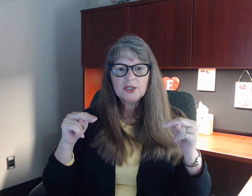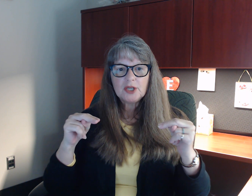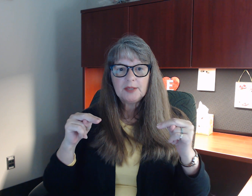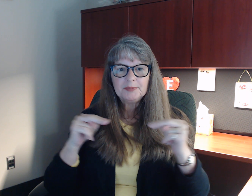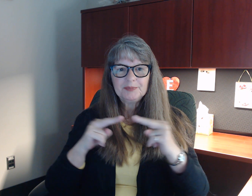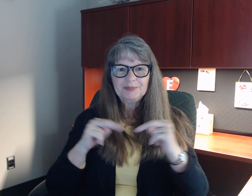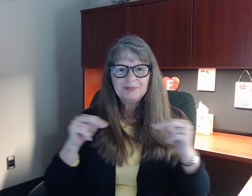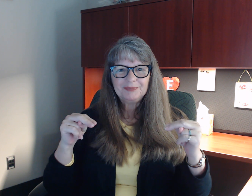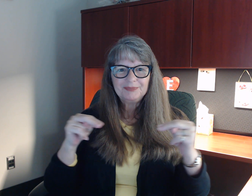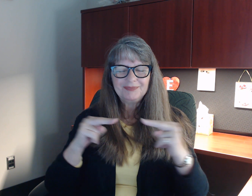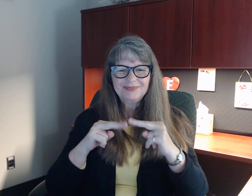shape.